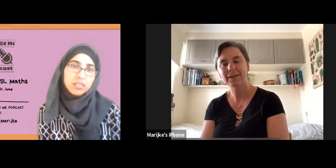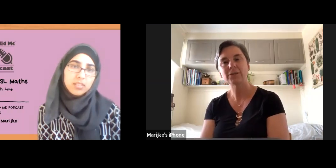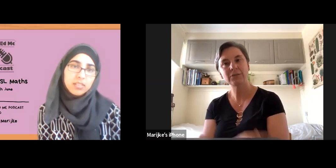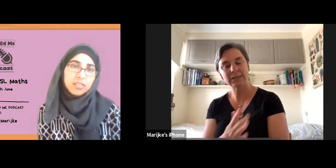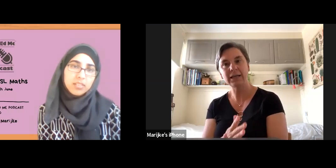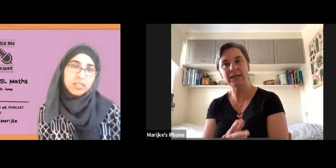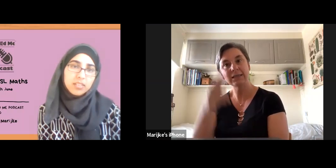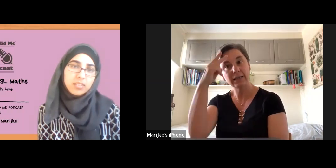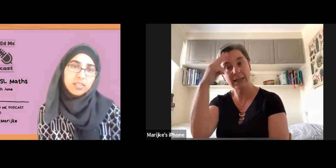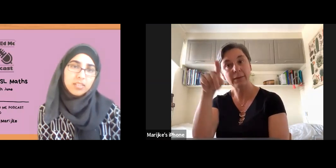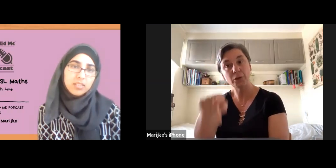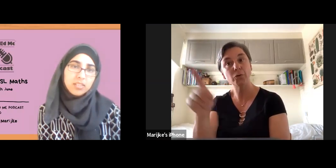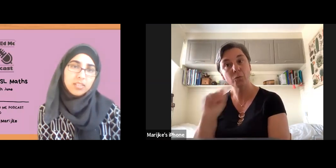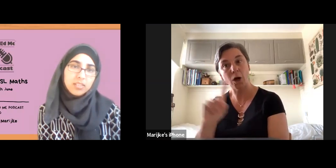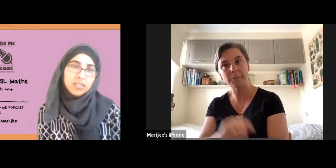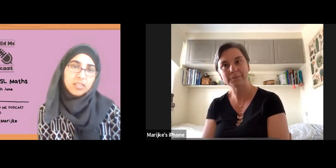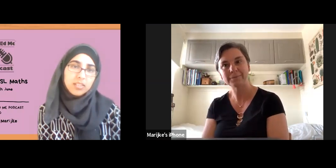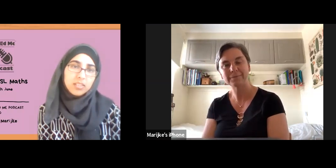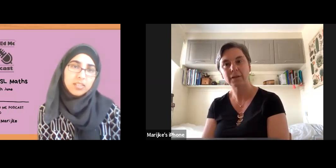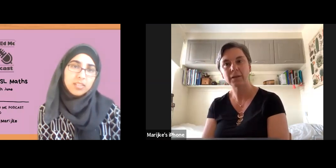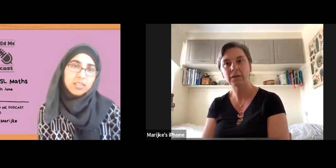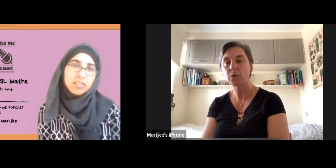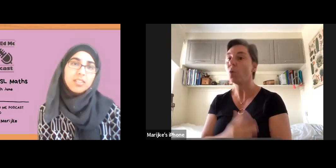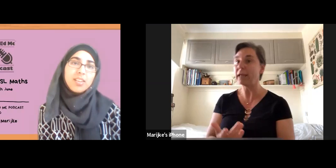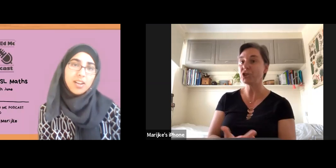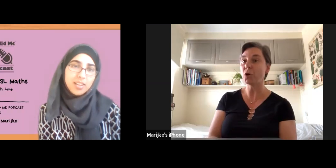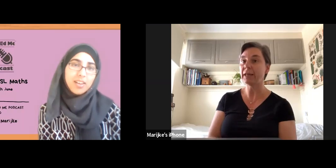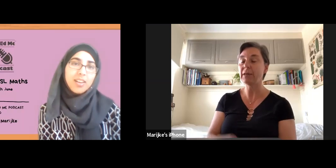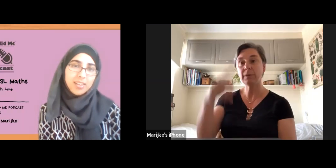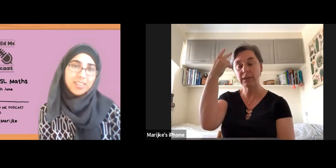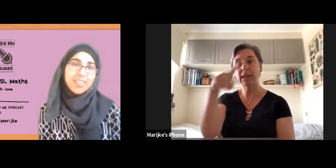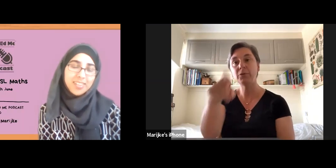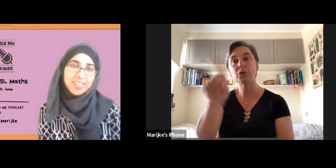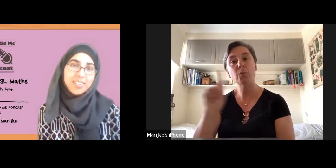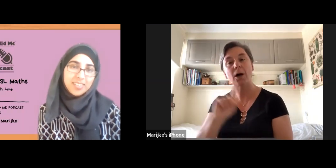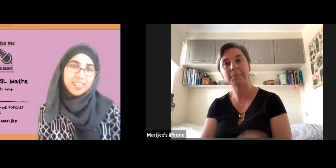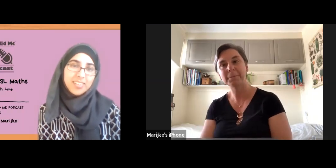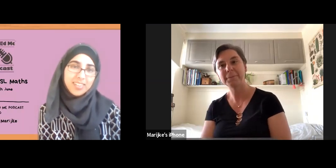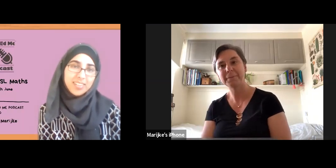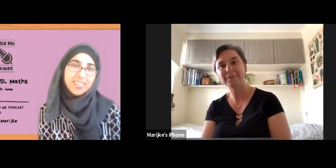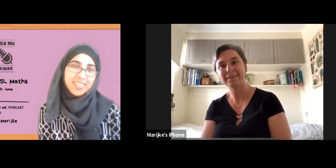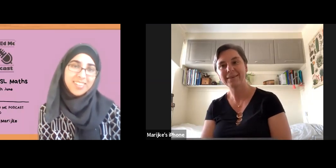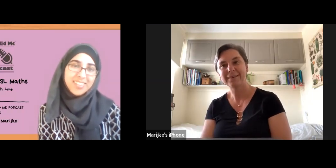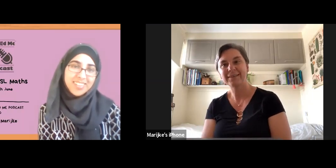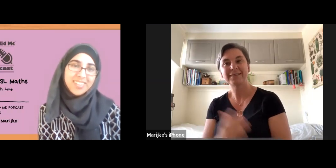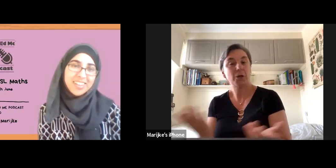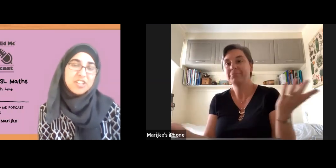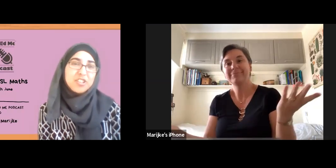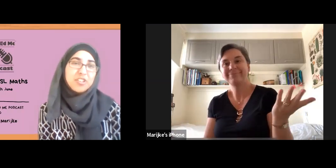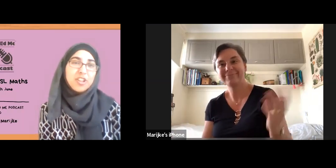the sign is name you what. What is your name? Name you what. So